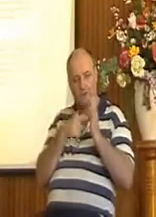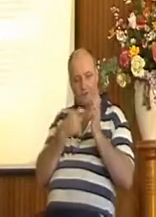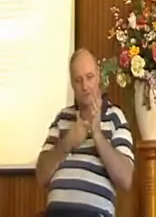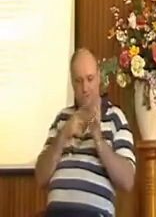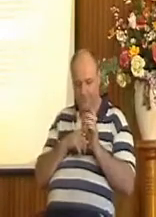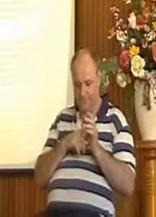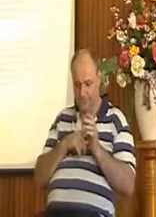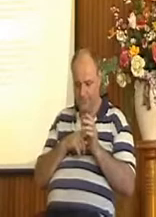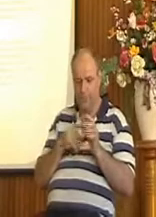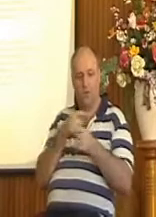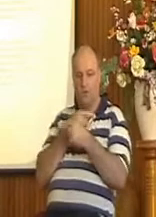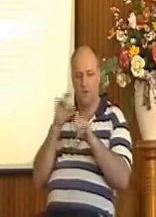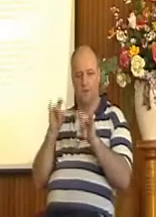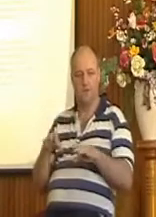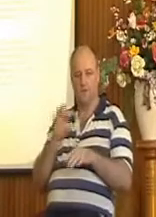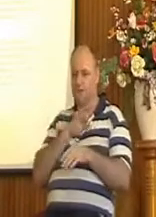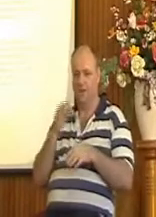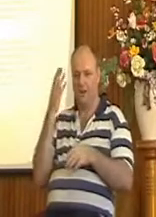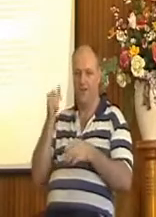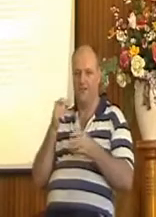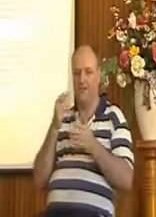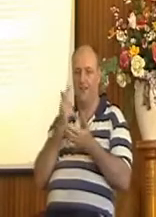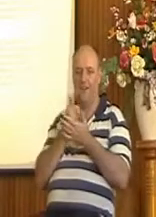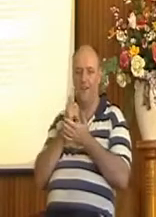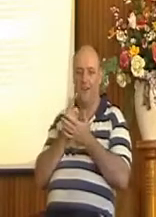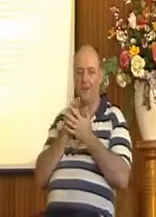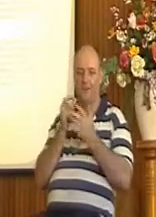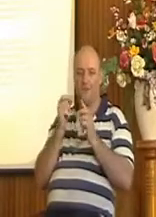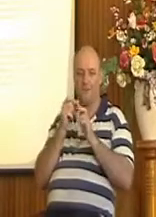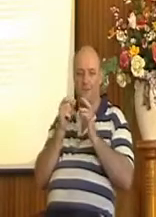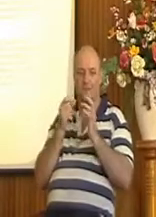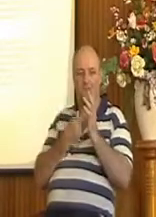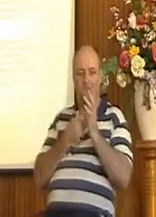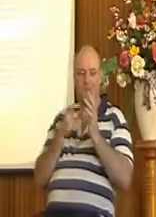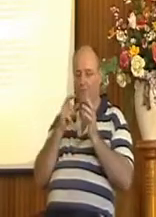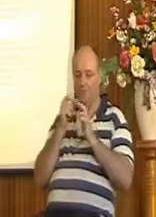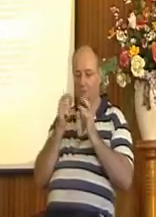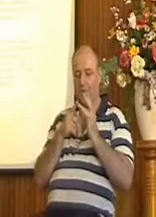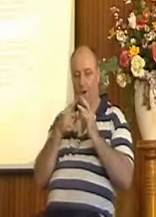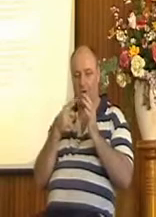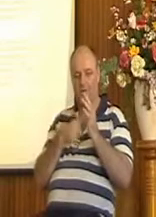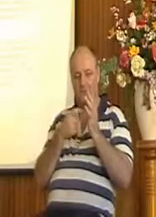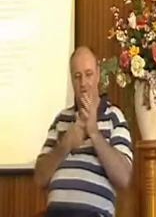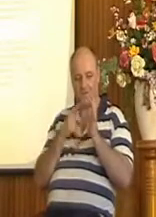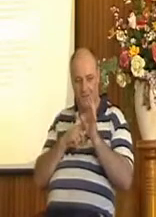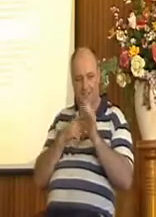in our souls, regrettably. We're very prosaic people. And a bit